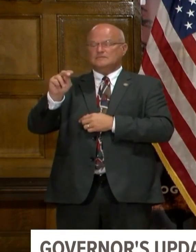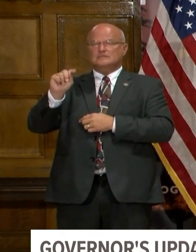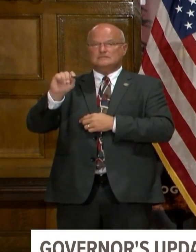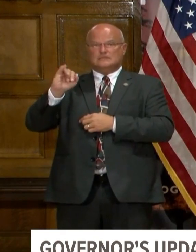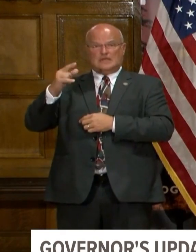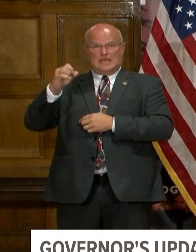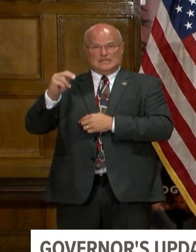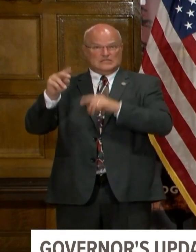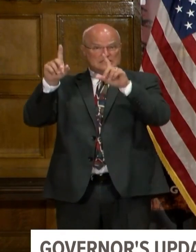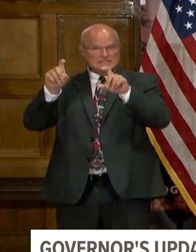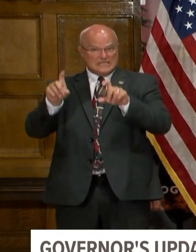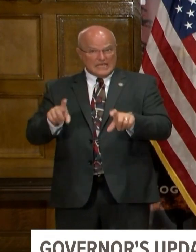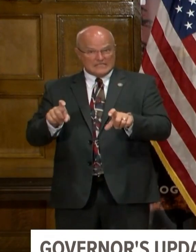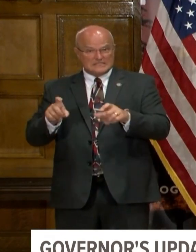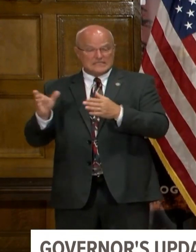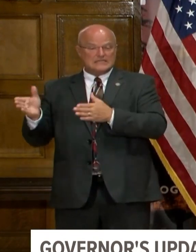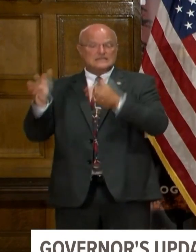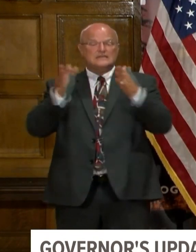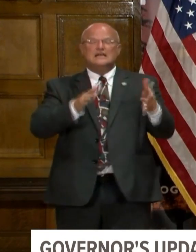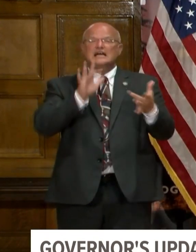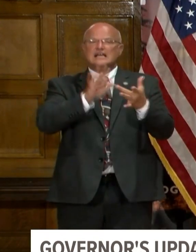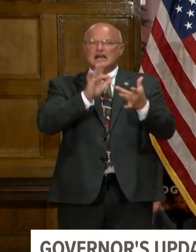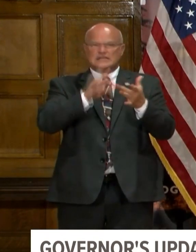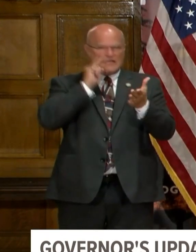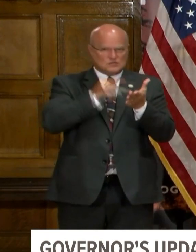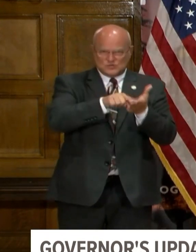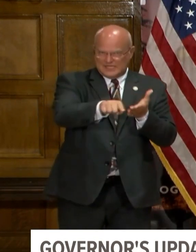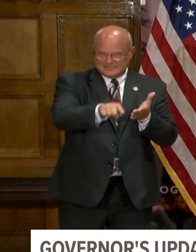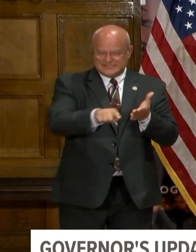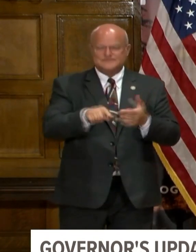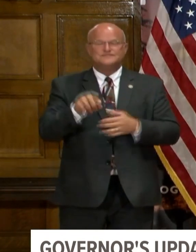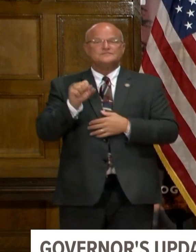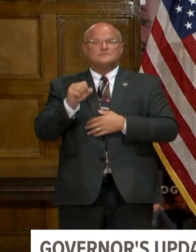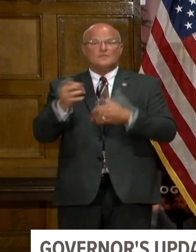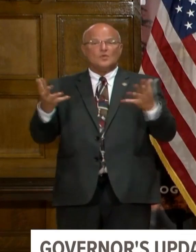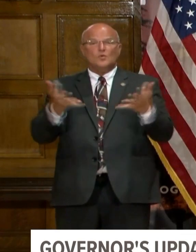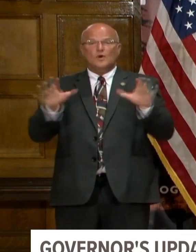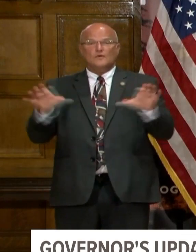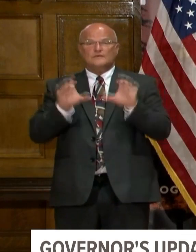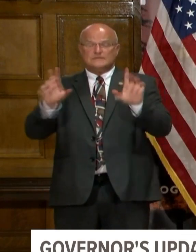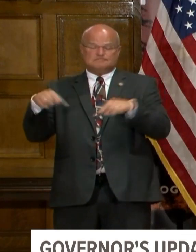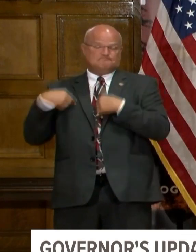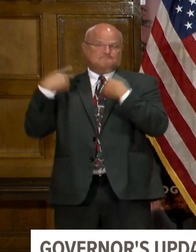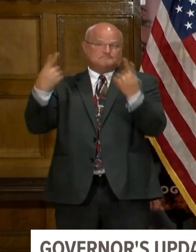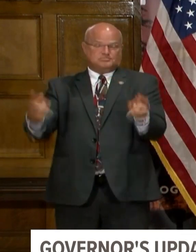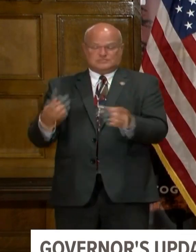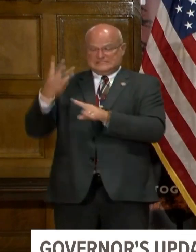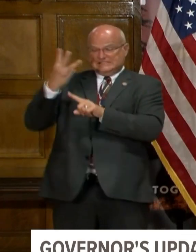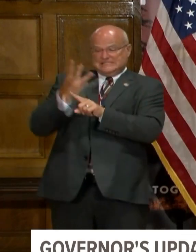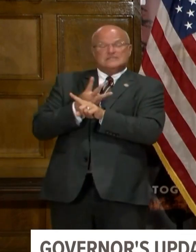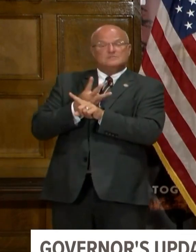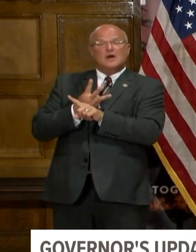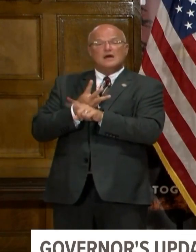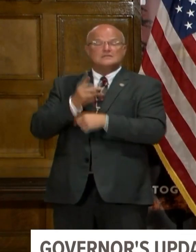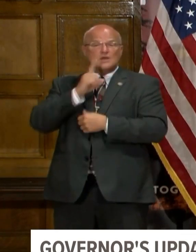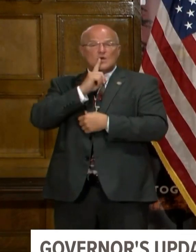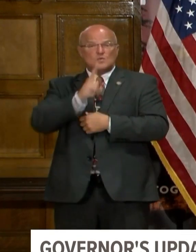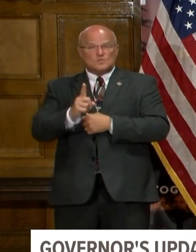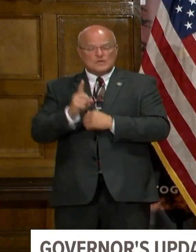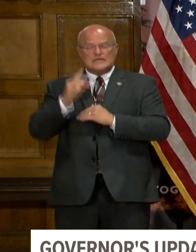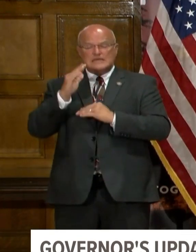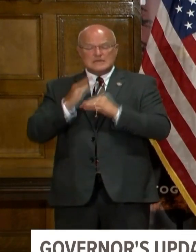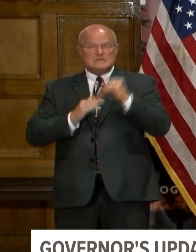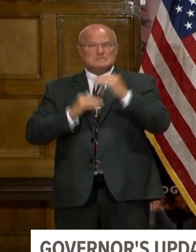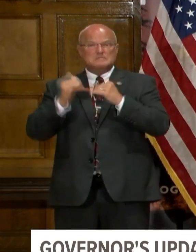testing to contact tracing. And what we've done over the last 6 months has really built